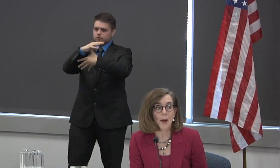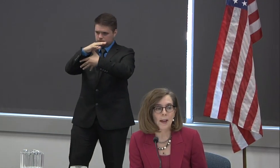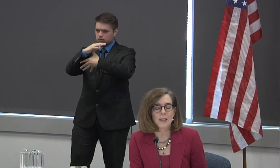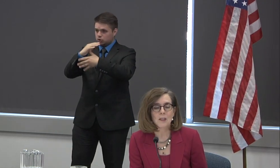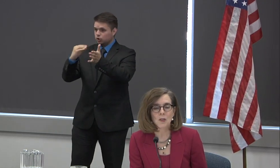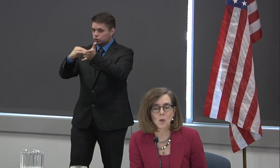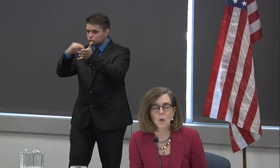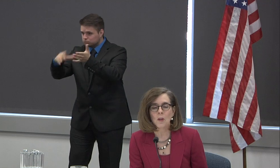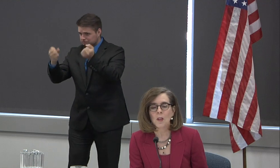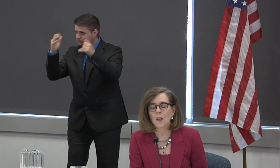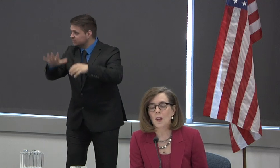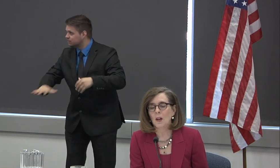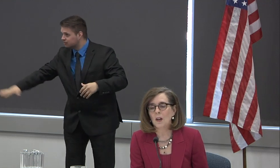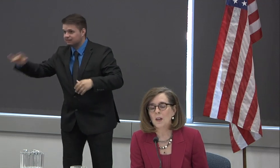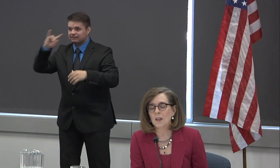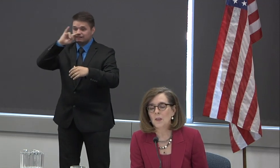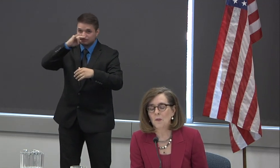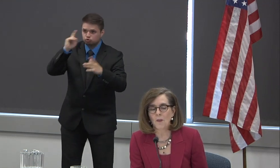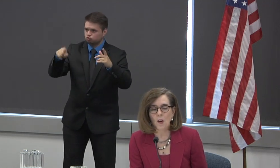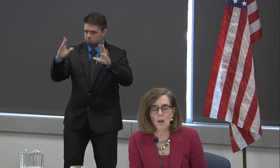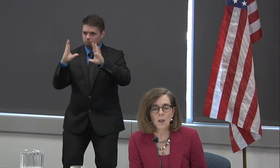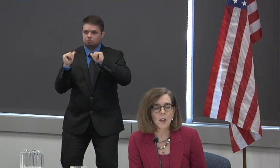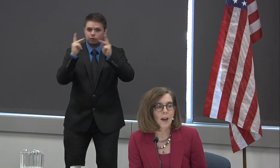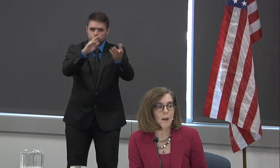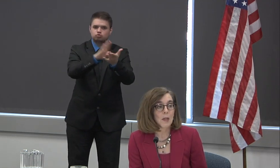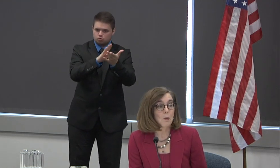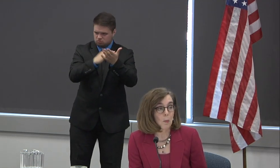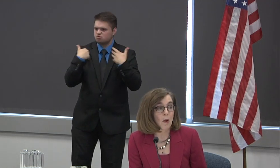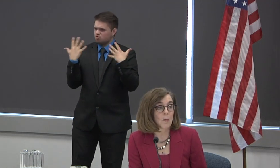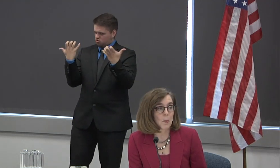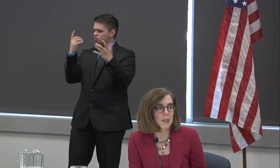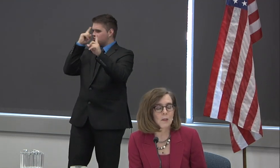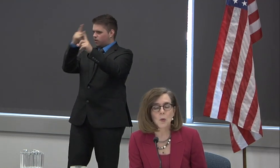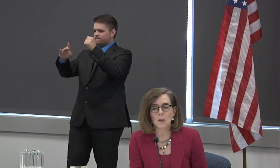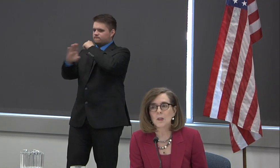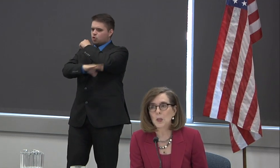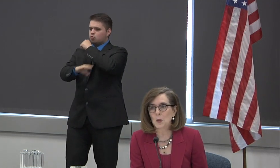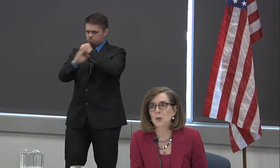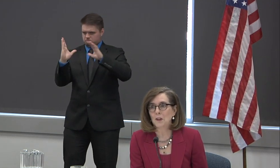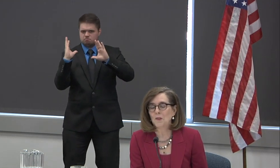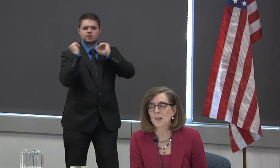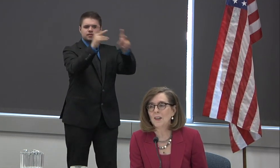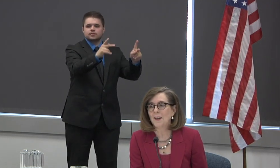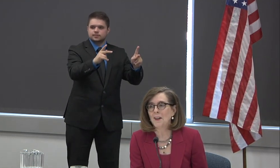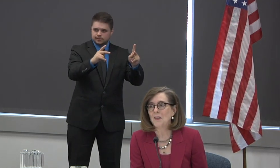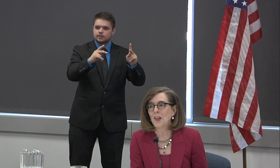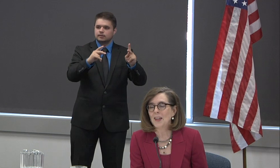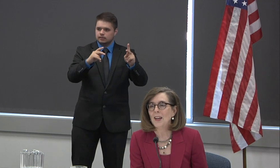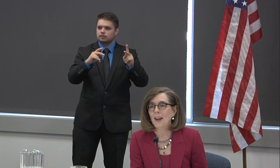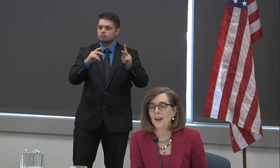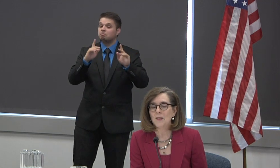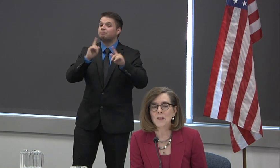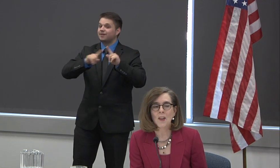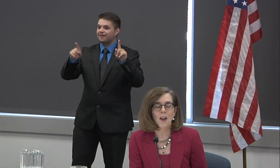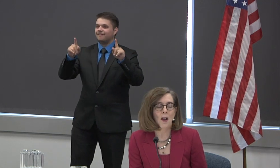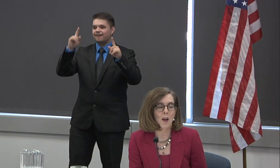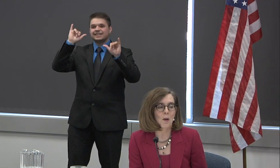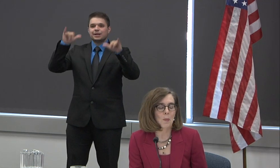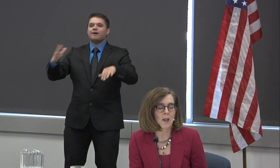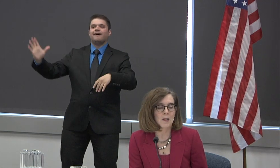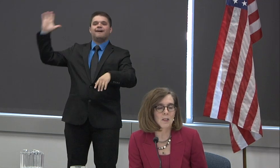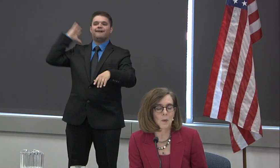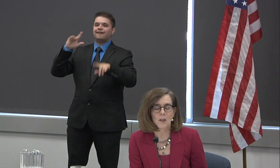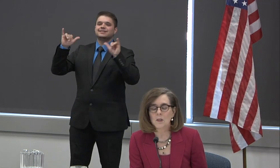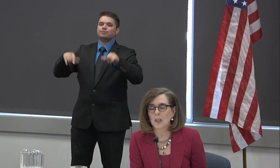back into school in the fall. It will probably look a little different than it has,